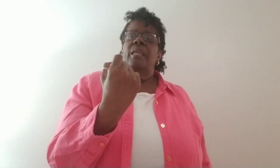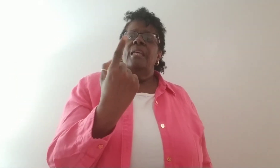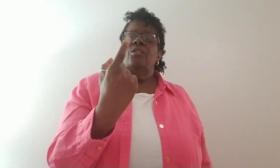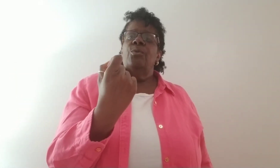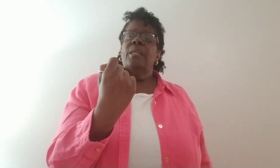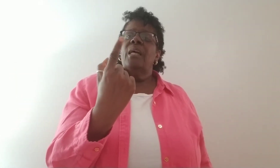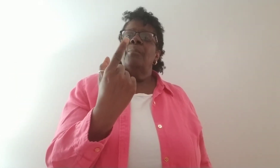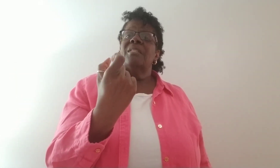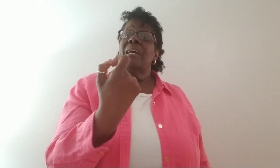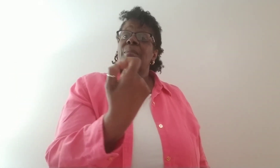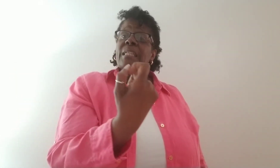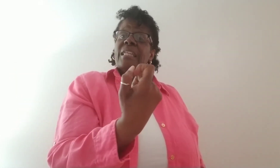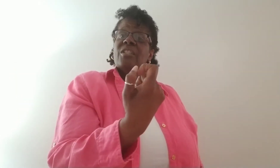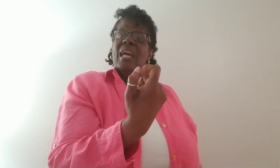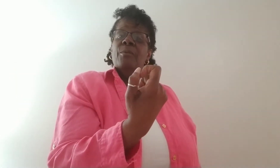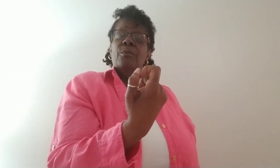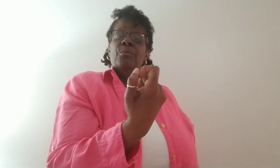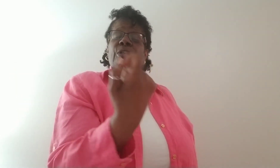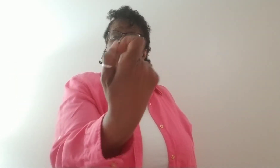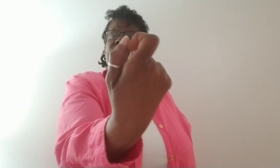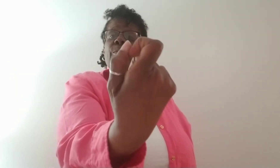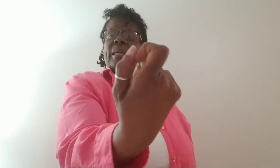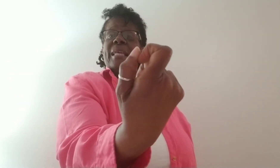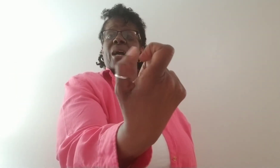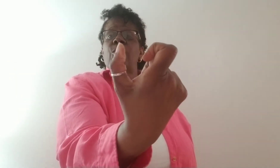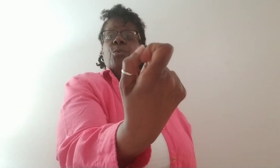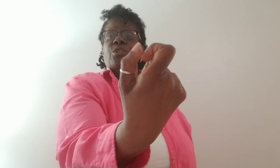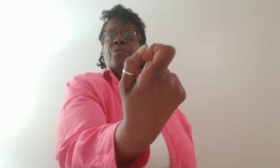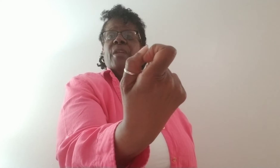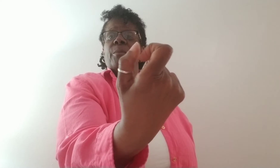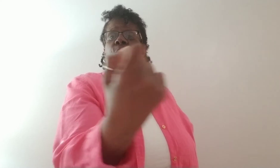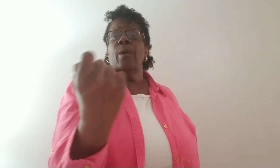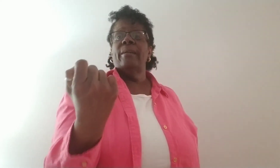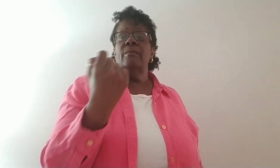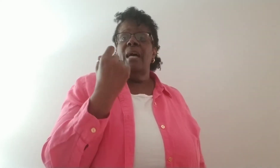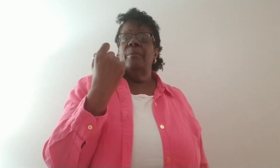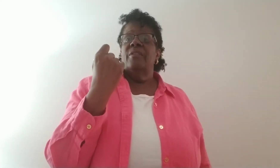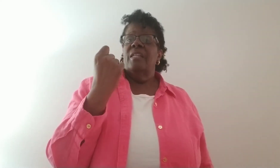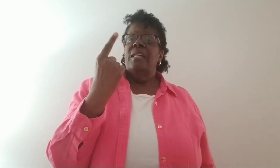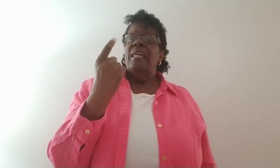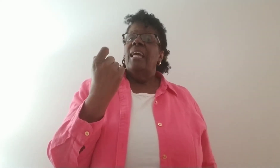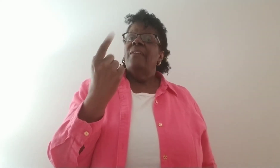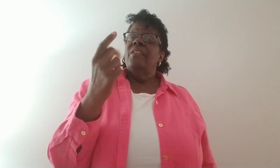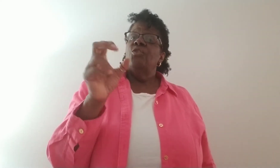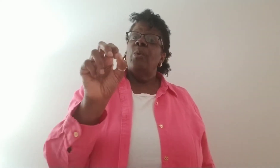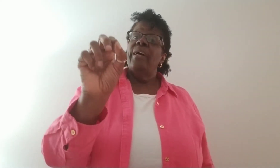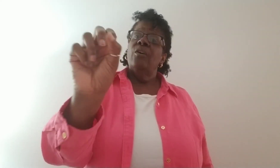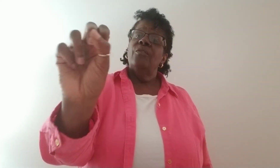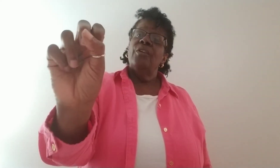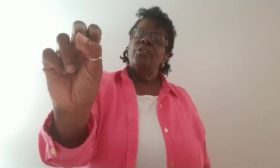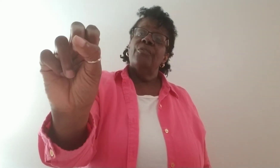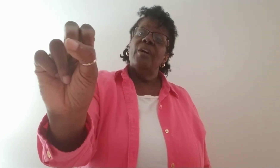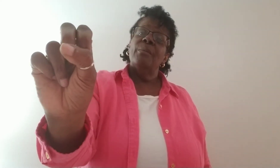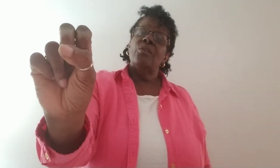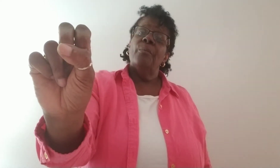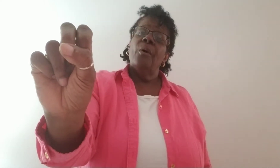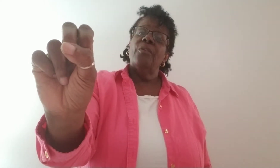Do it a couple times. And each time you bring your finger back down, you want your thumb to go right on top of it. And then 12, your thumb is on both of